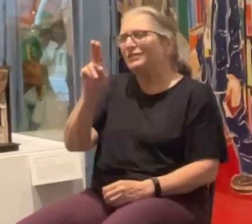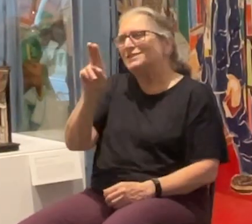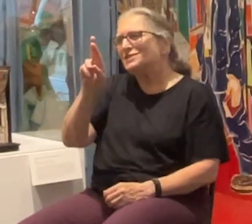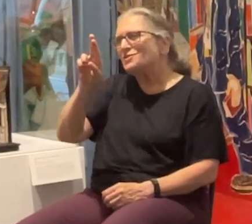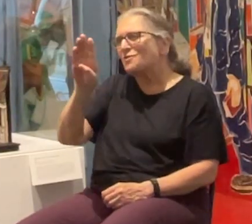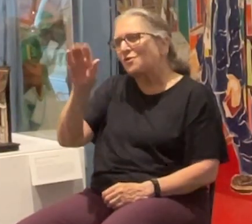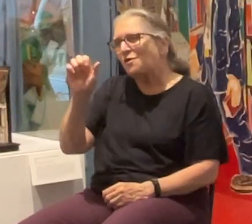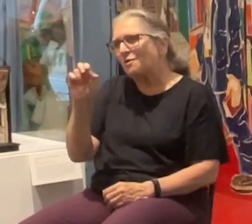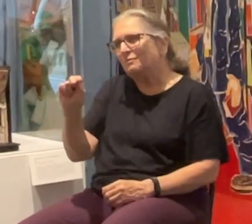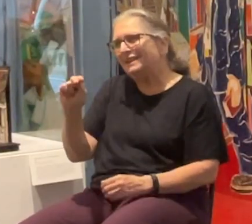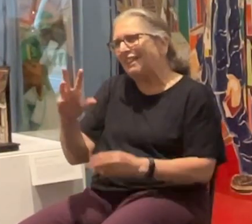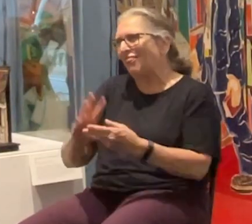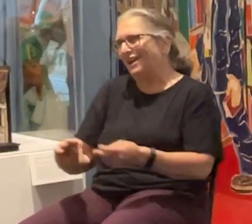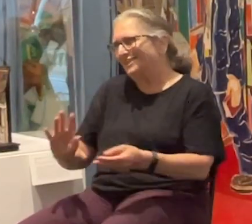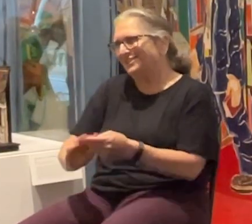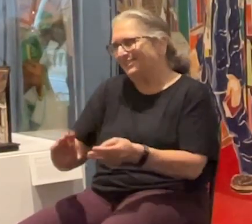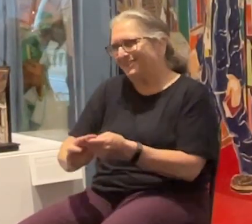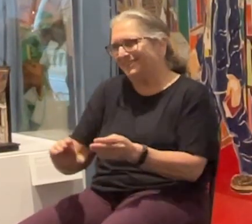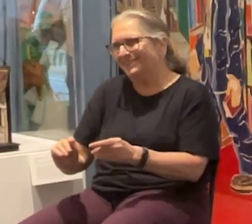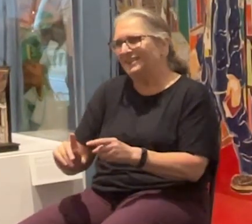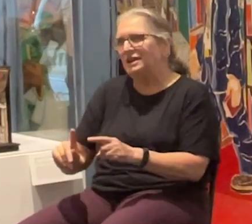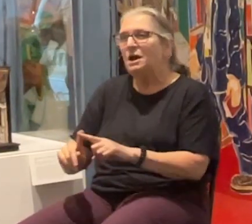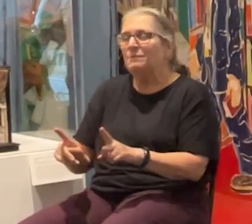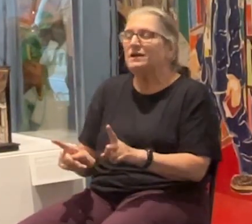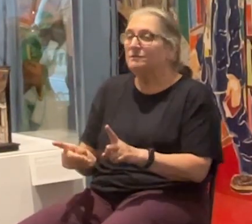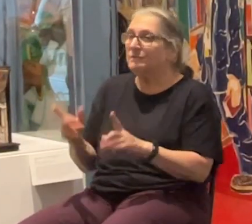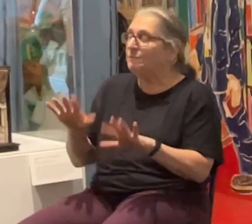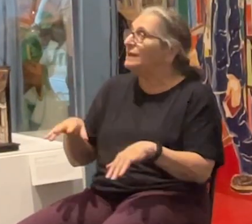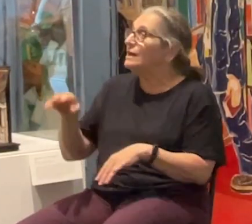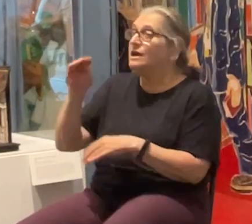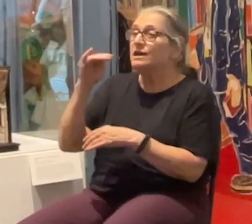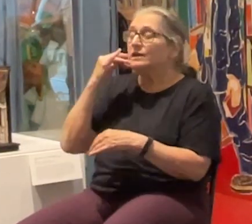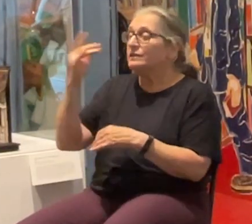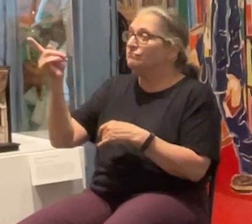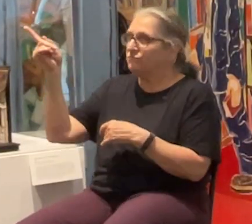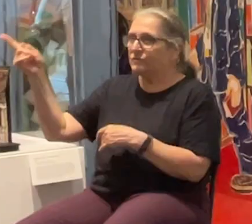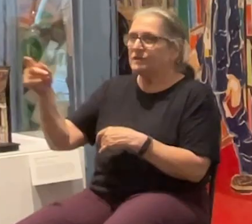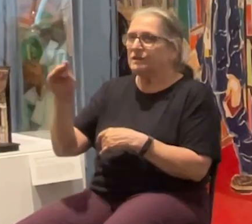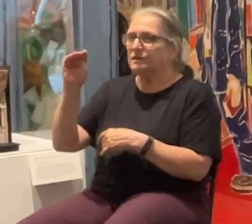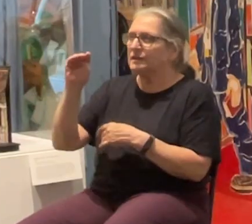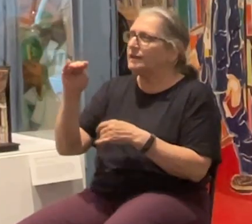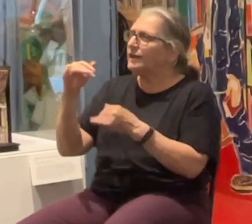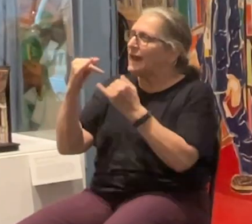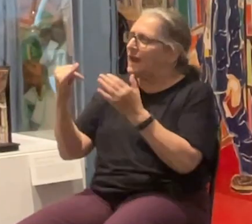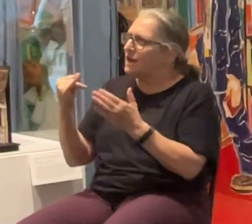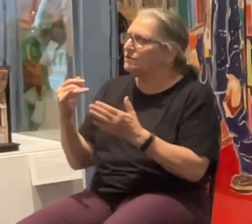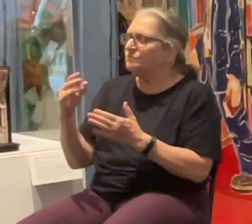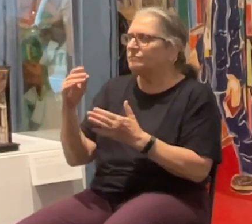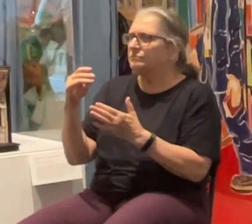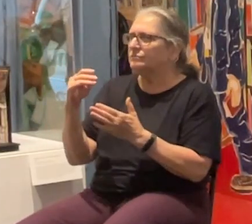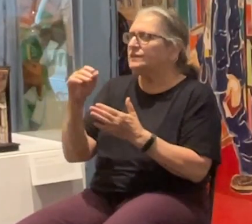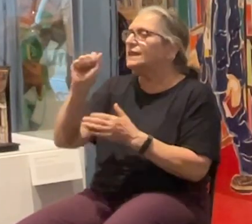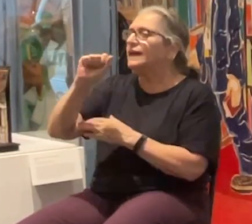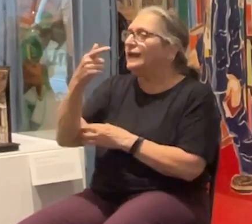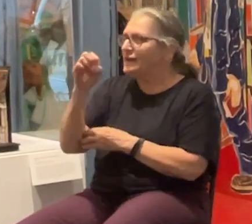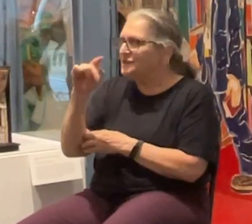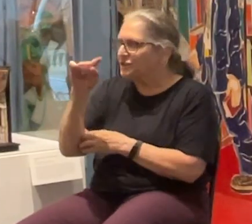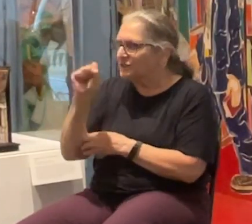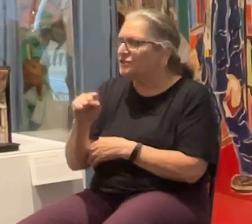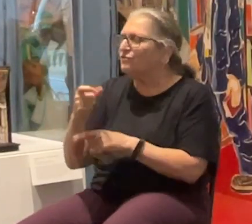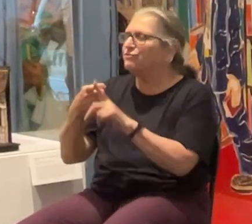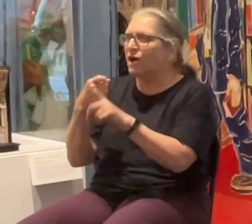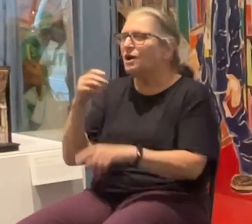that the agents of Morgan would come down to a place like Mendoza's bookstore